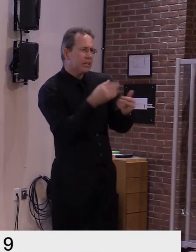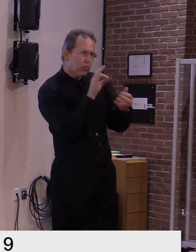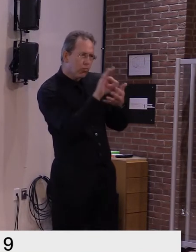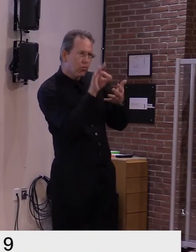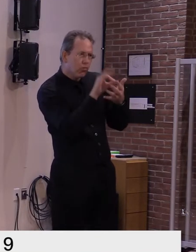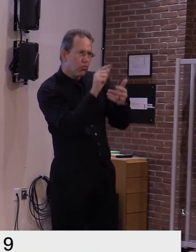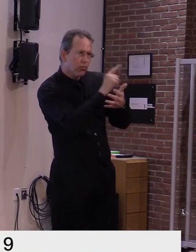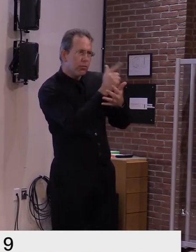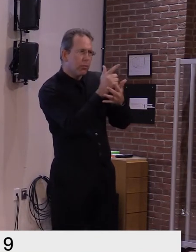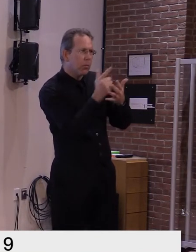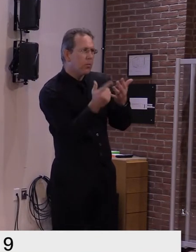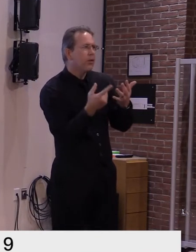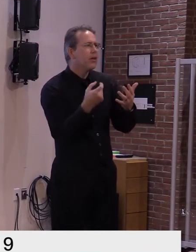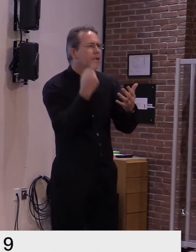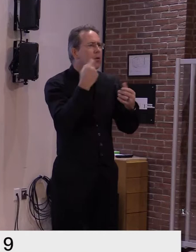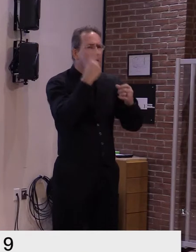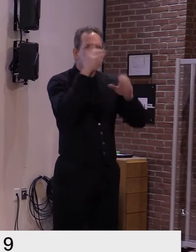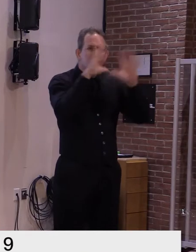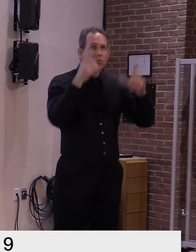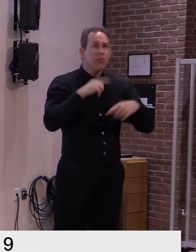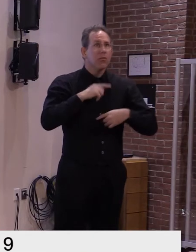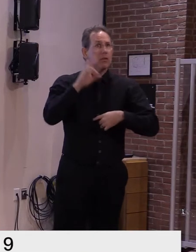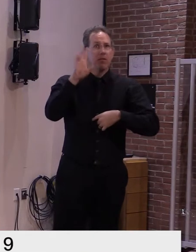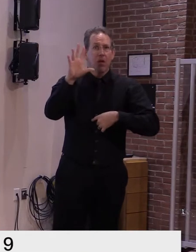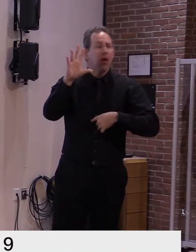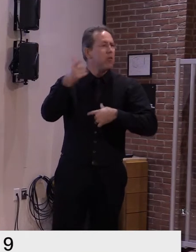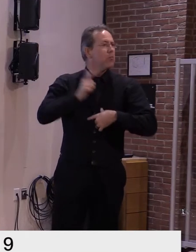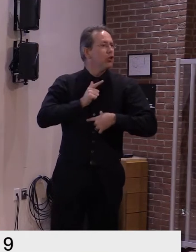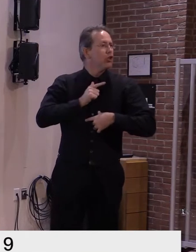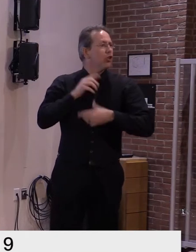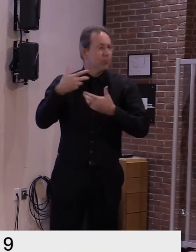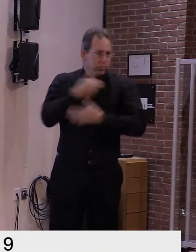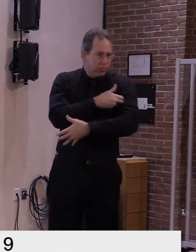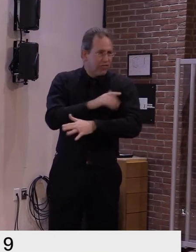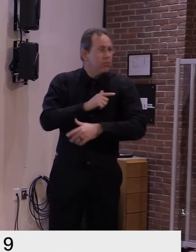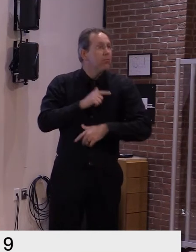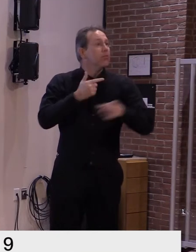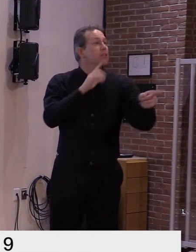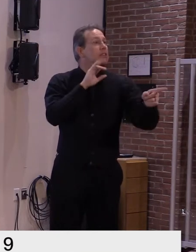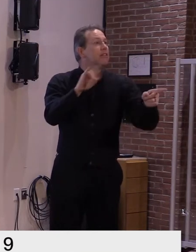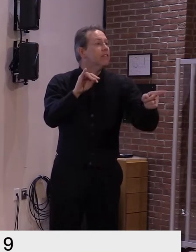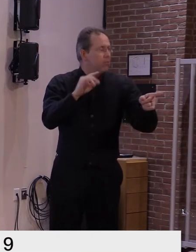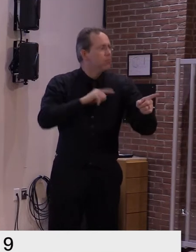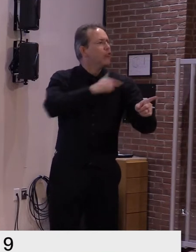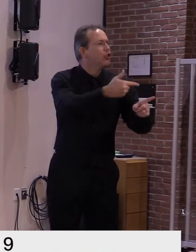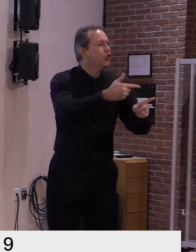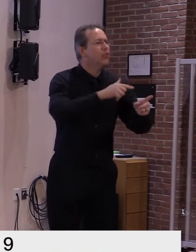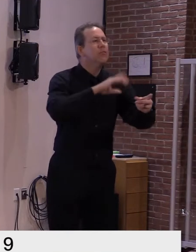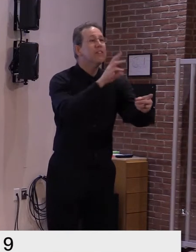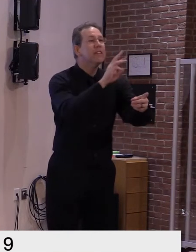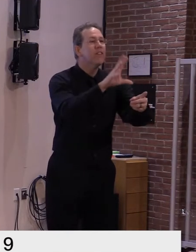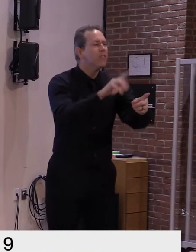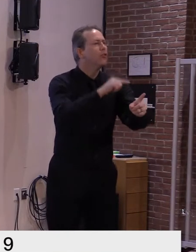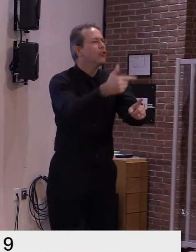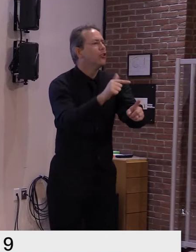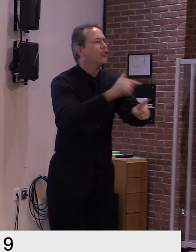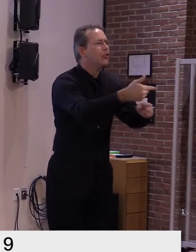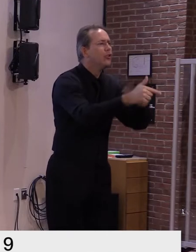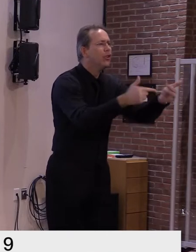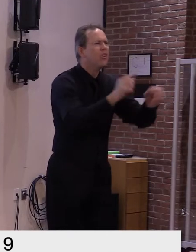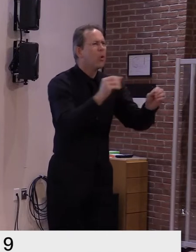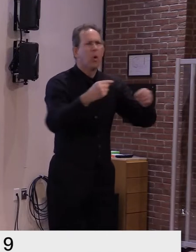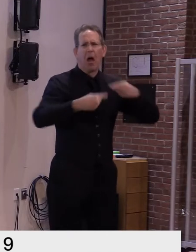to support it instead of pitting groups of Vermonters against each other. And it fulfills, as I have